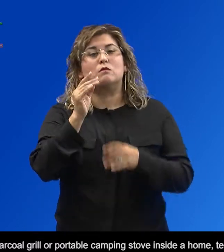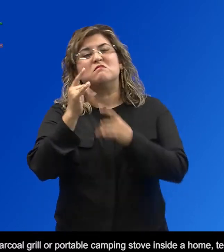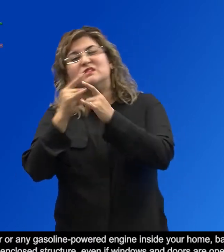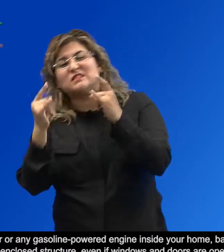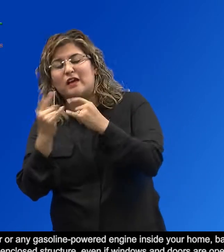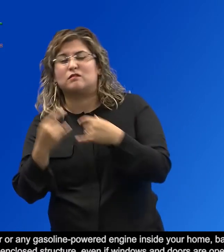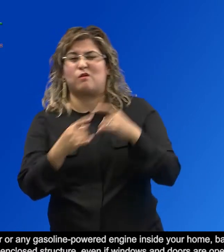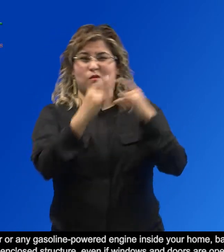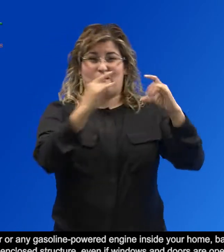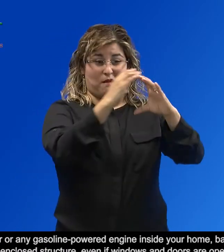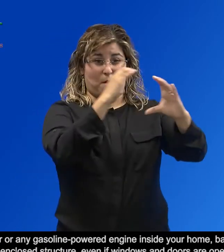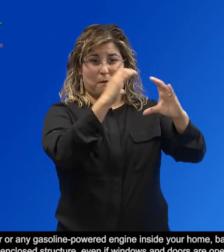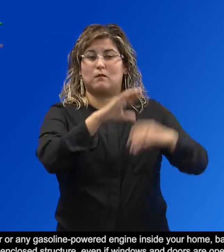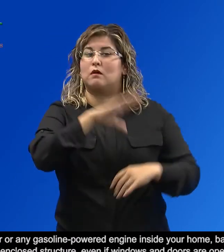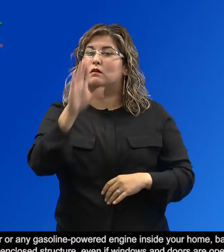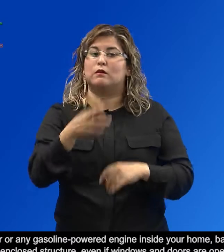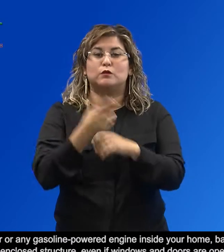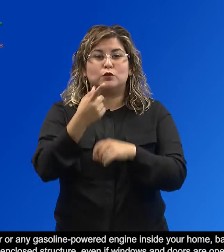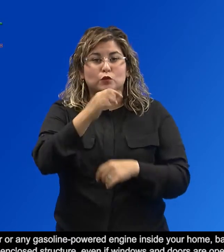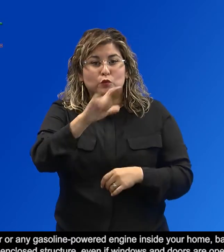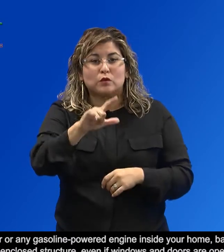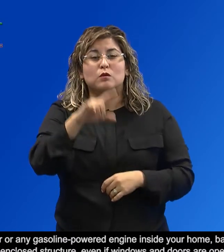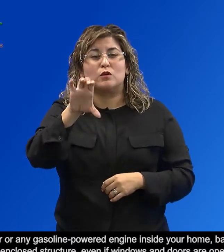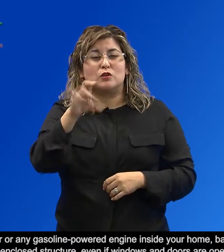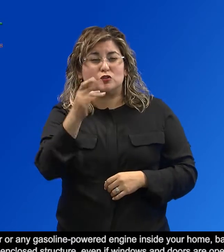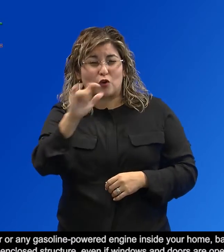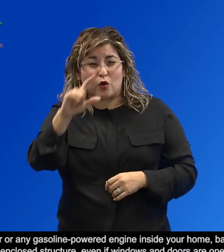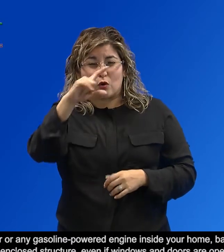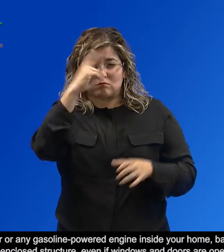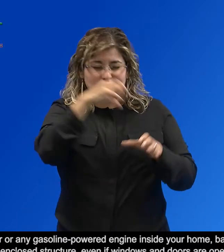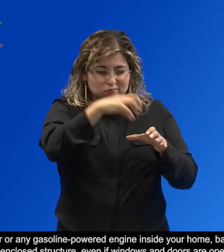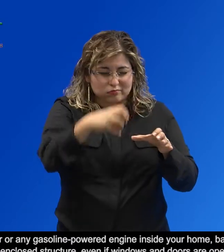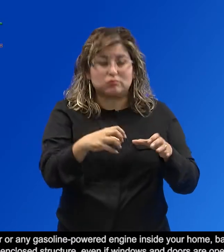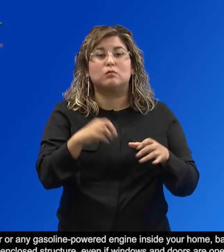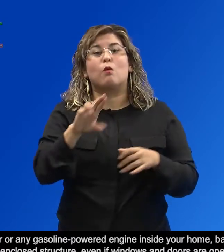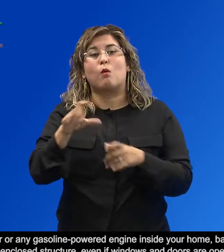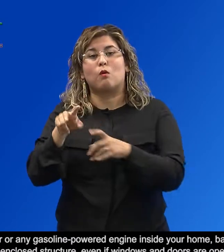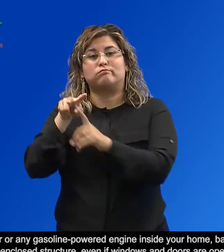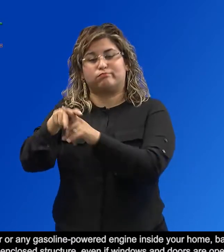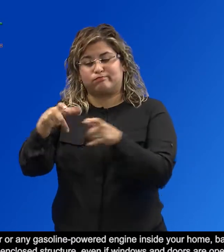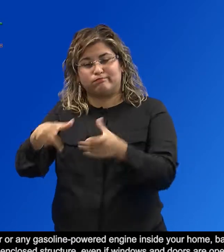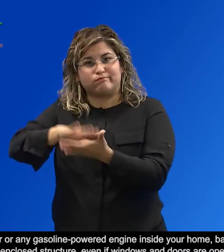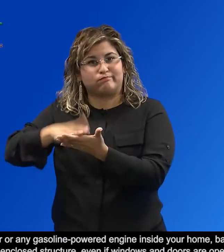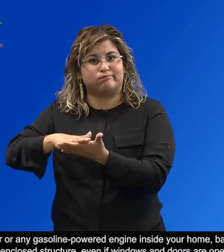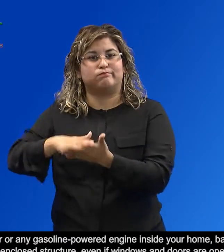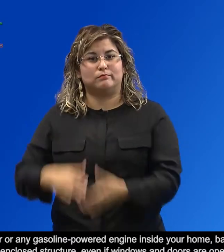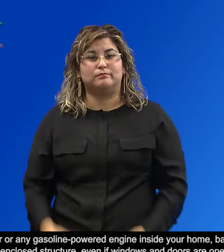Never run a generator or any gasoline-powered engine inside your home, basement,